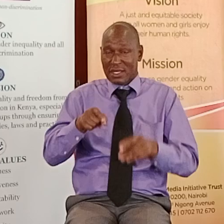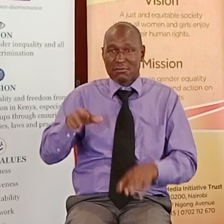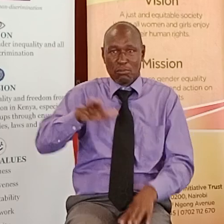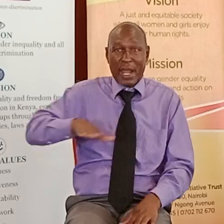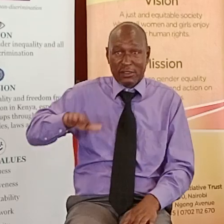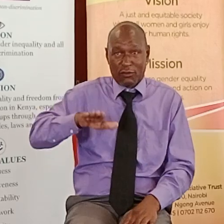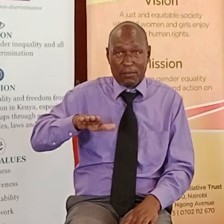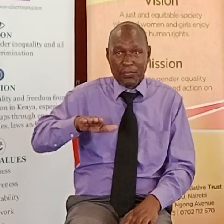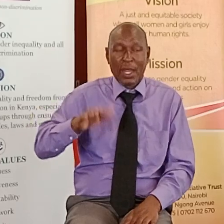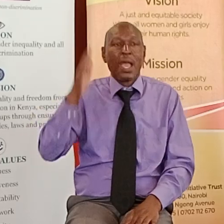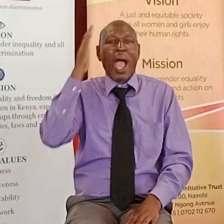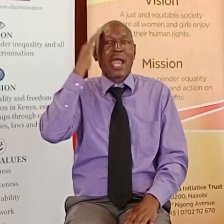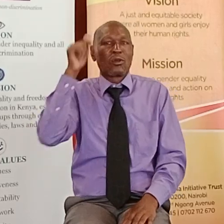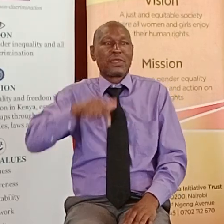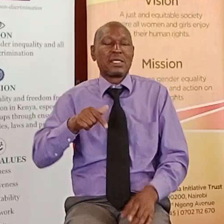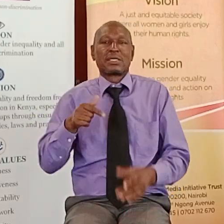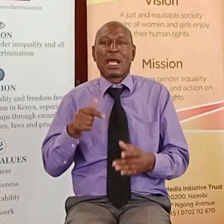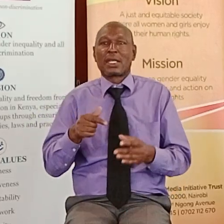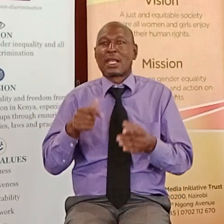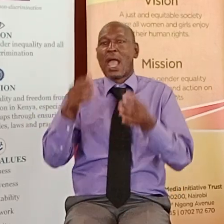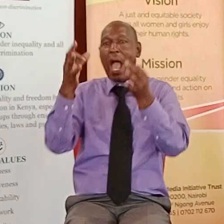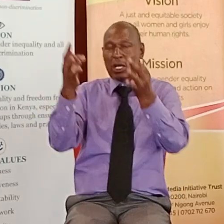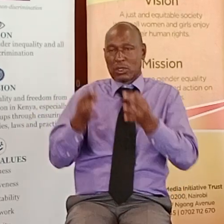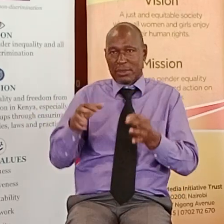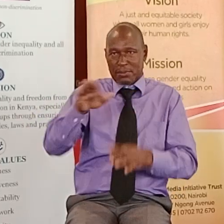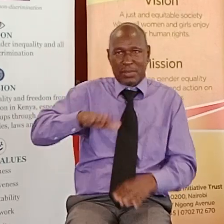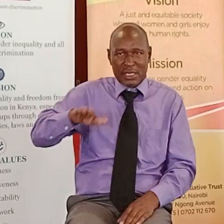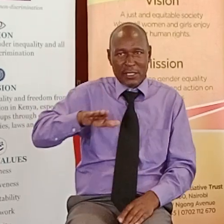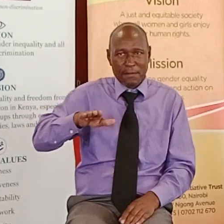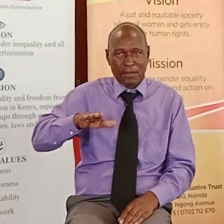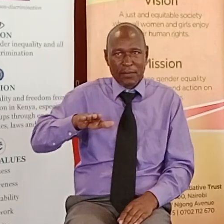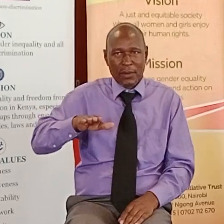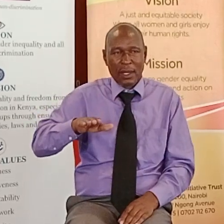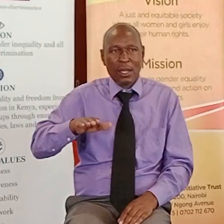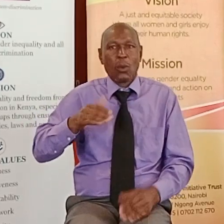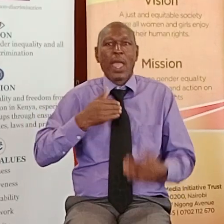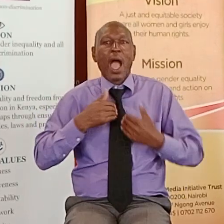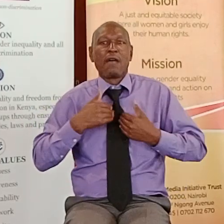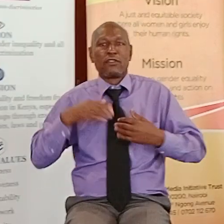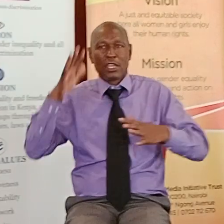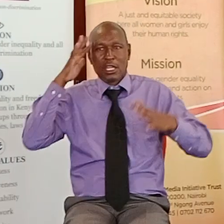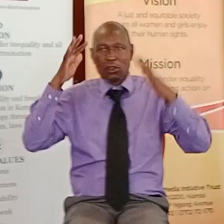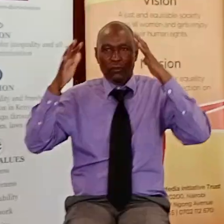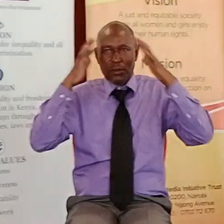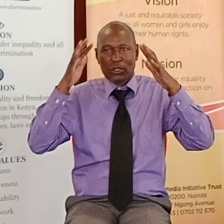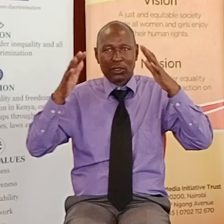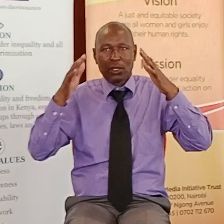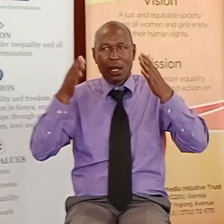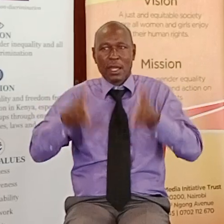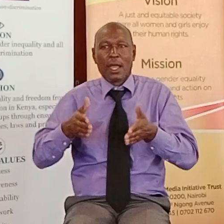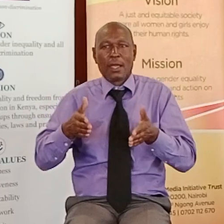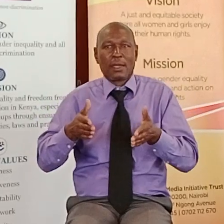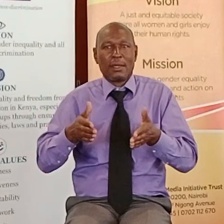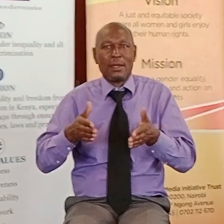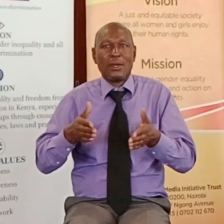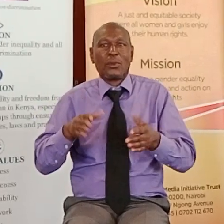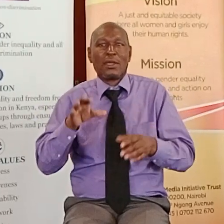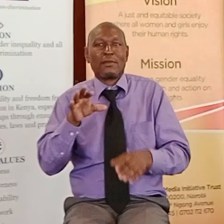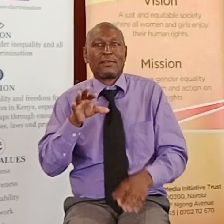know this is an accountability space. I am happy that conversations here will be find their way into conversations